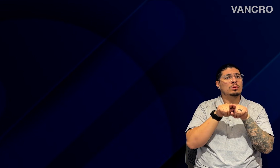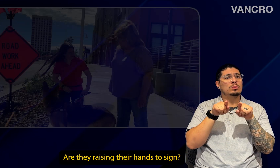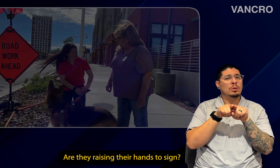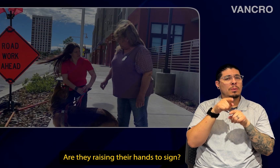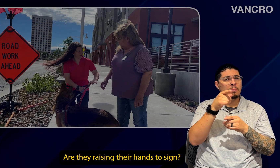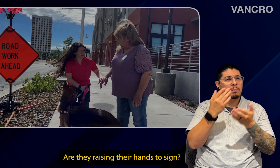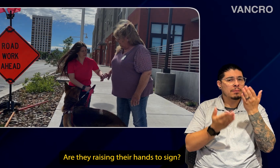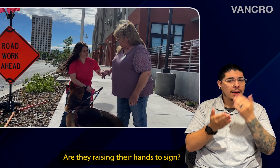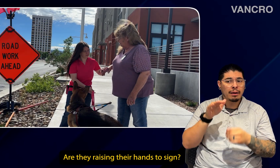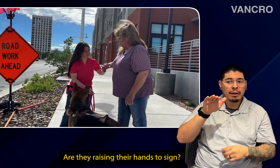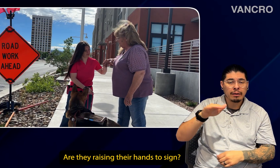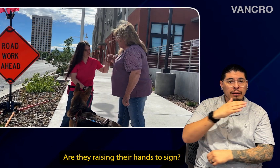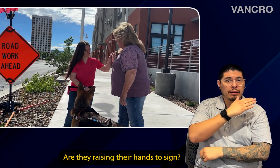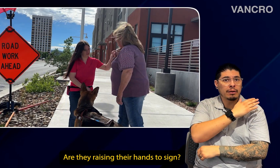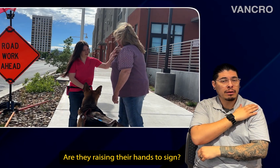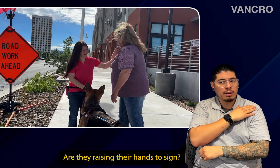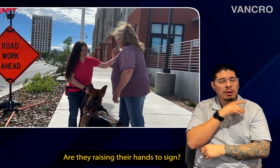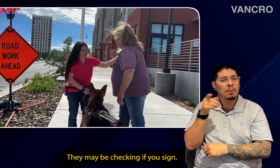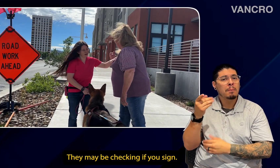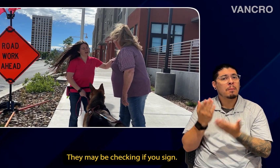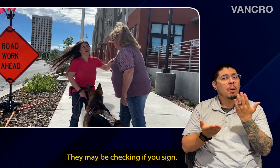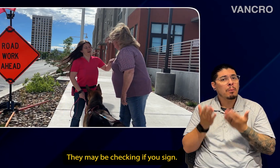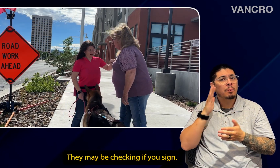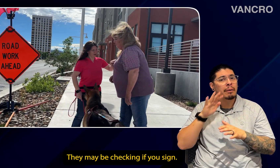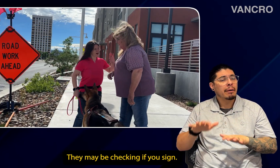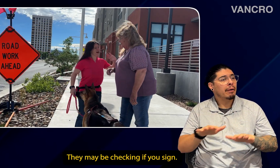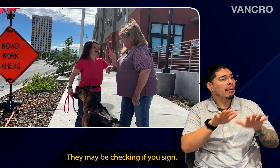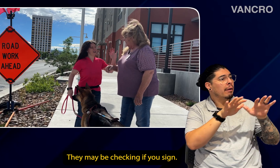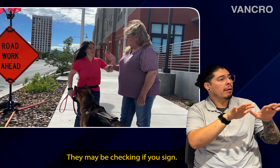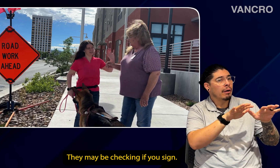Are they raising their hands to sign? They may be checking if you sign.